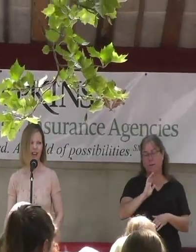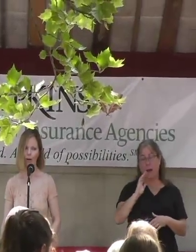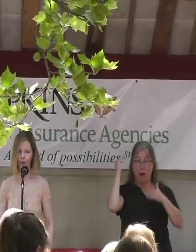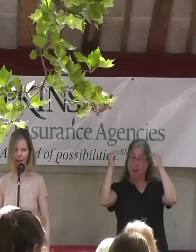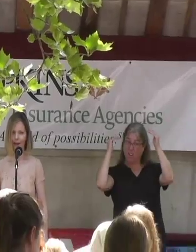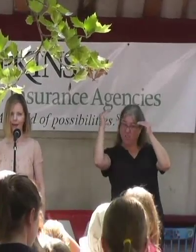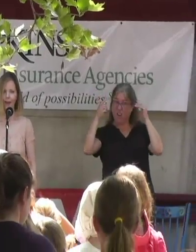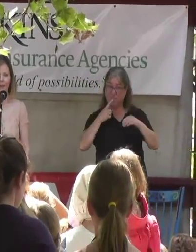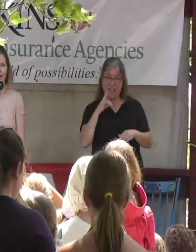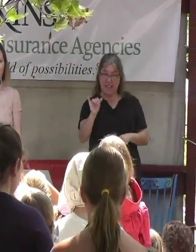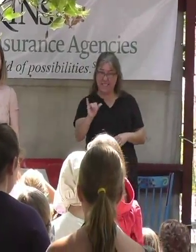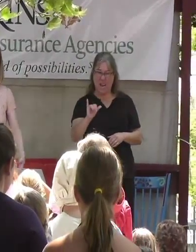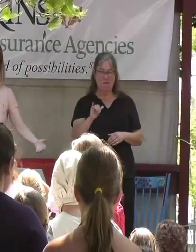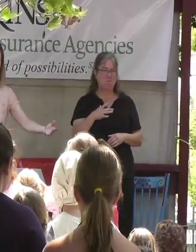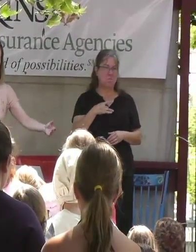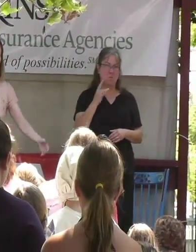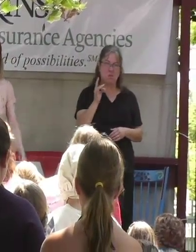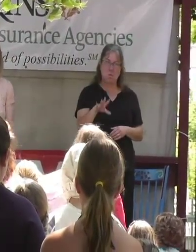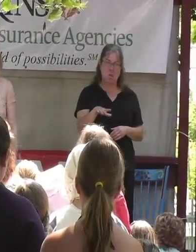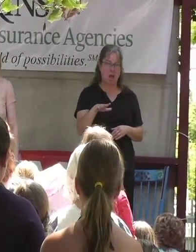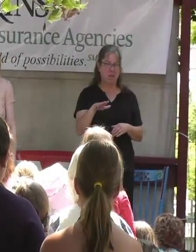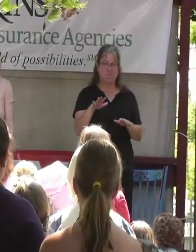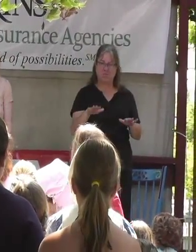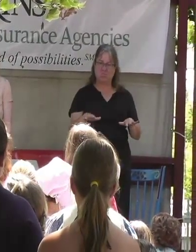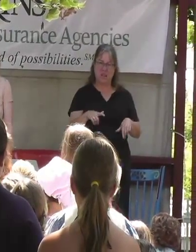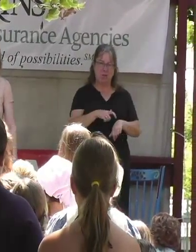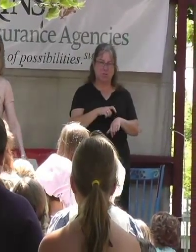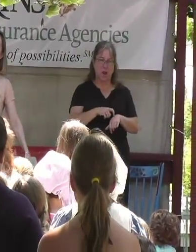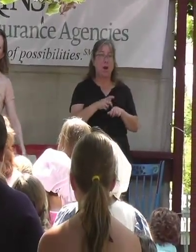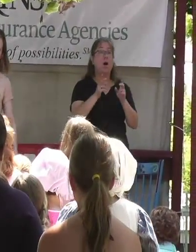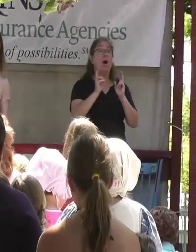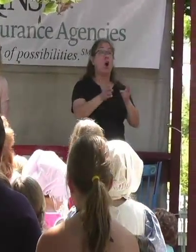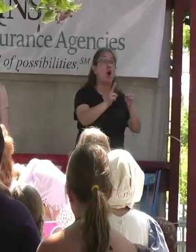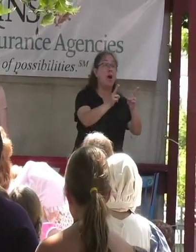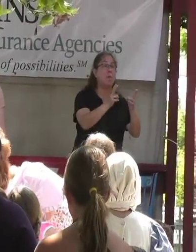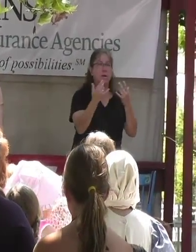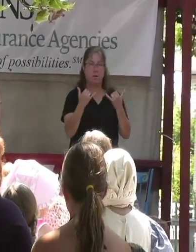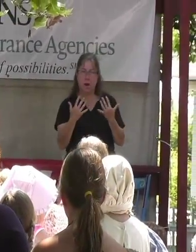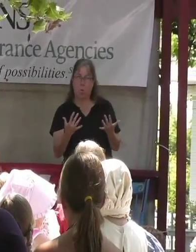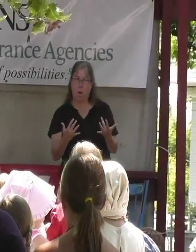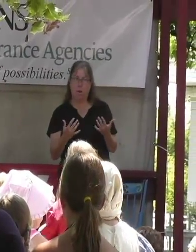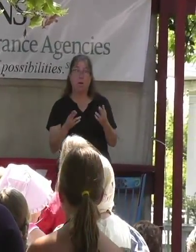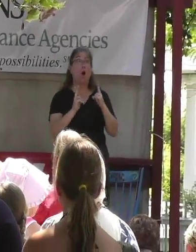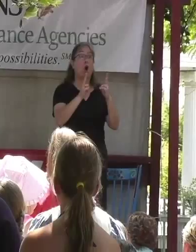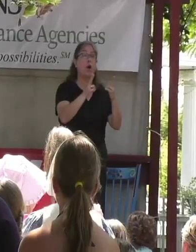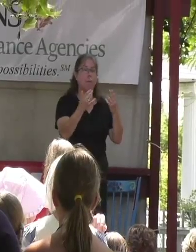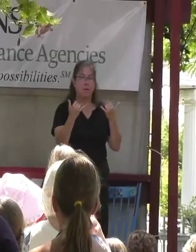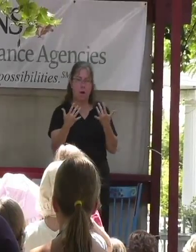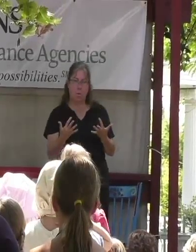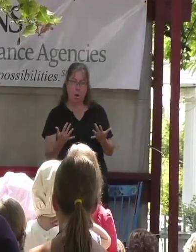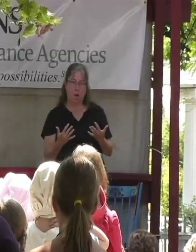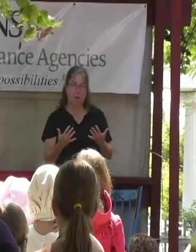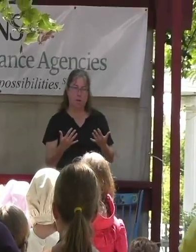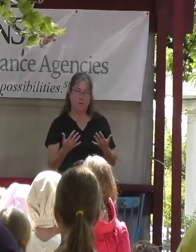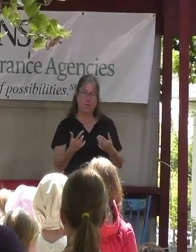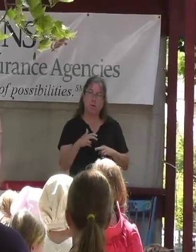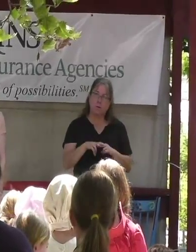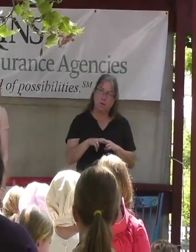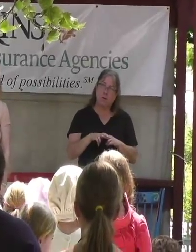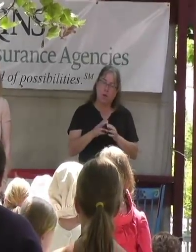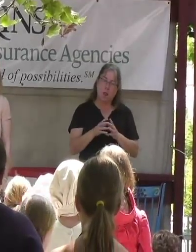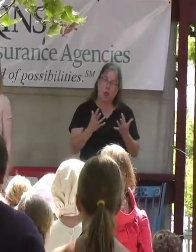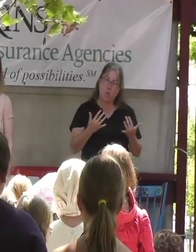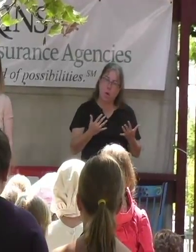too they don't like. That it's just hurry up and wait, and hurry up and wait. And there's a lot of waiting involved.